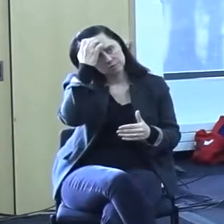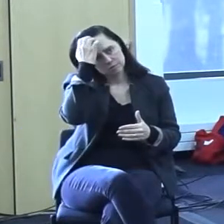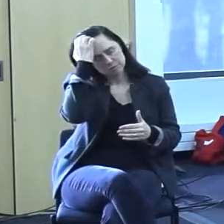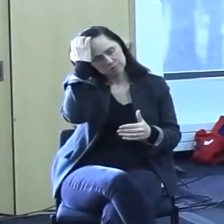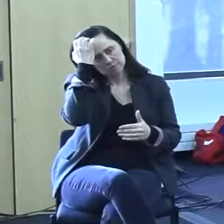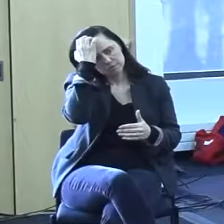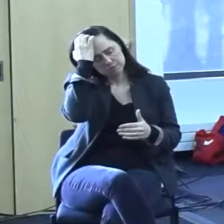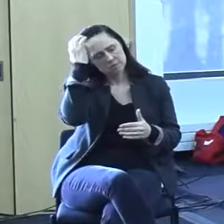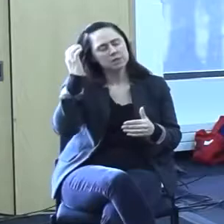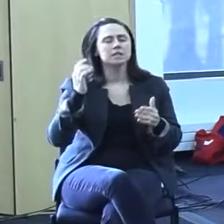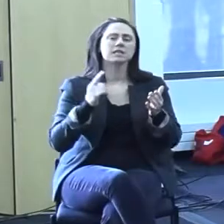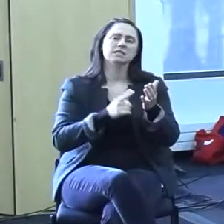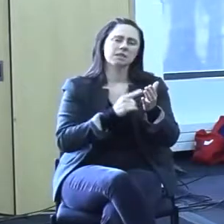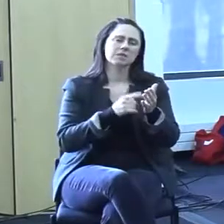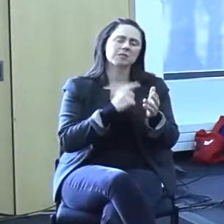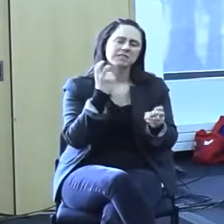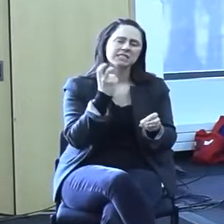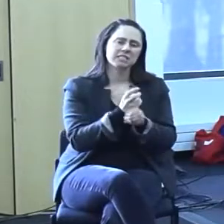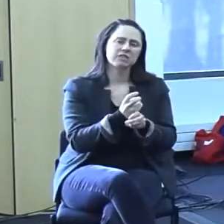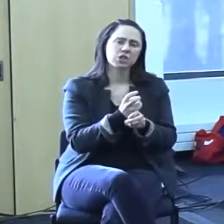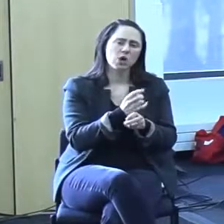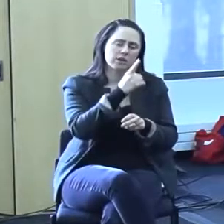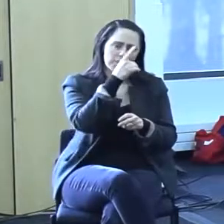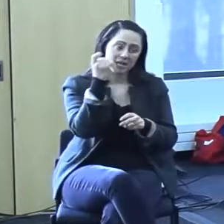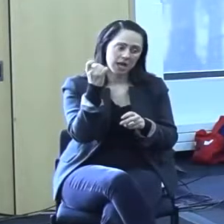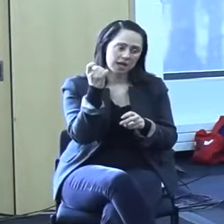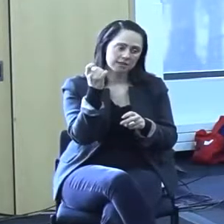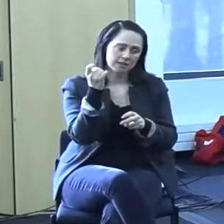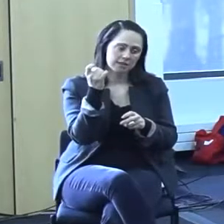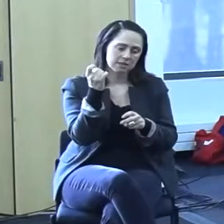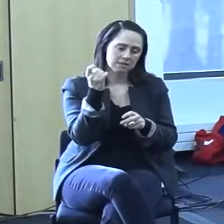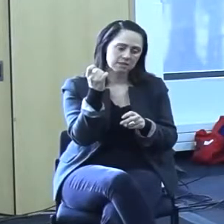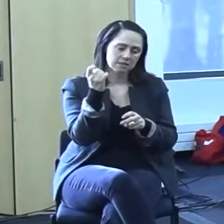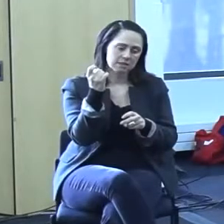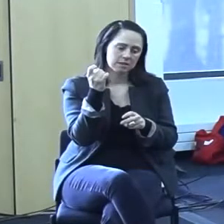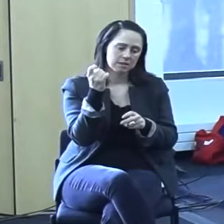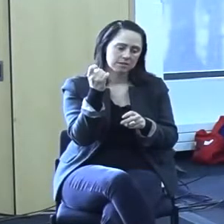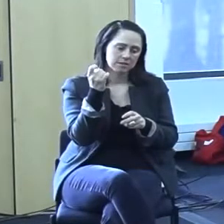it's sometimes difficult because